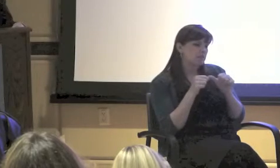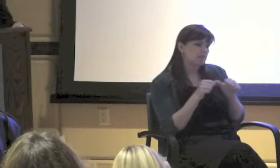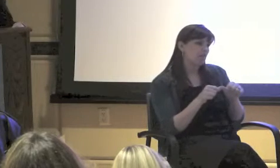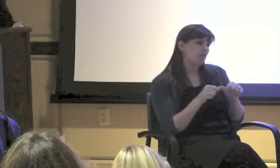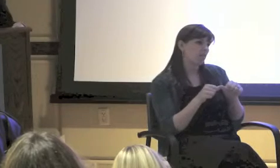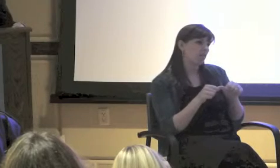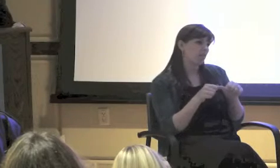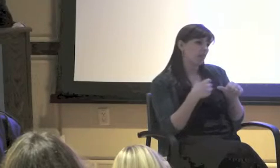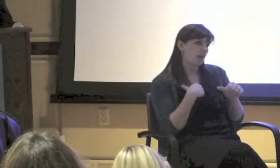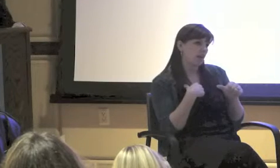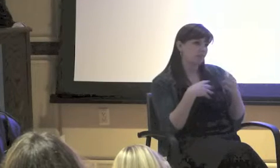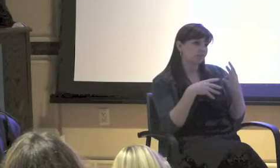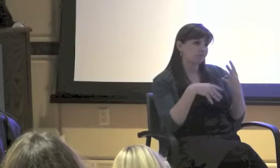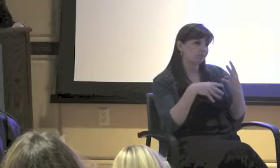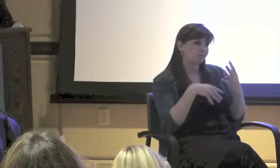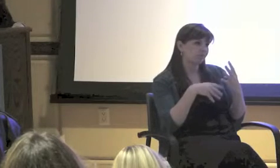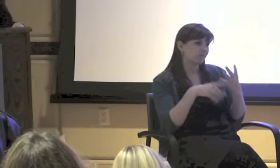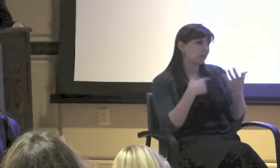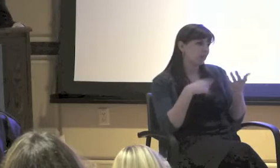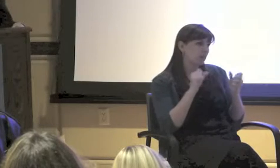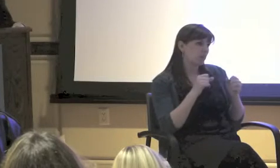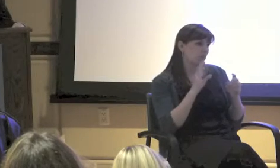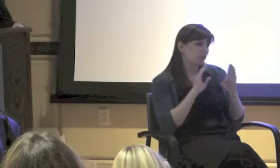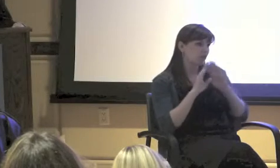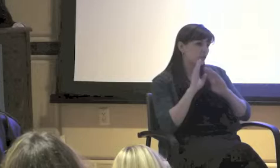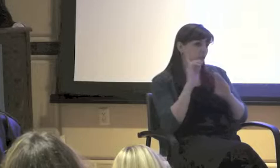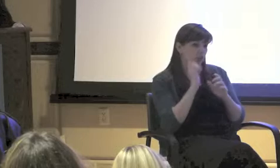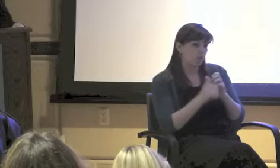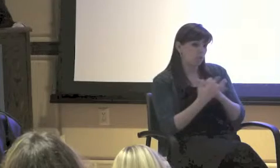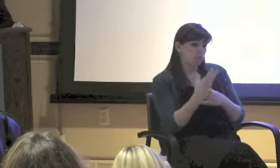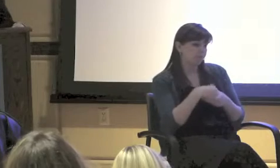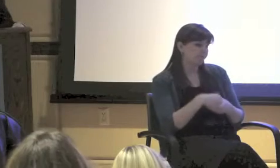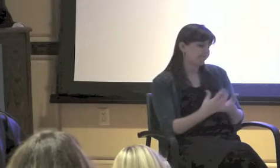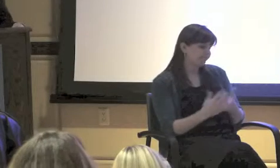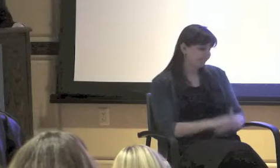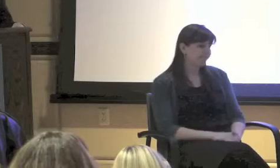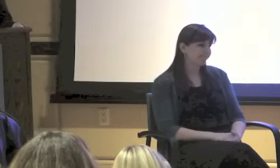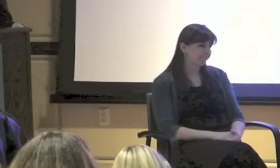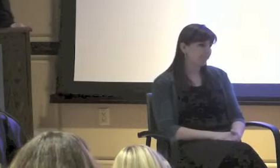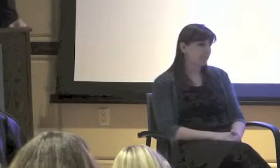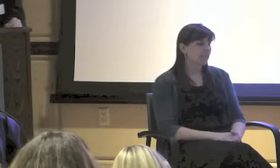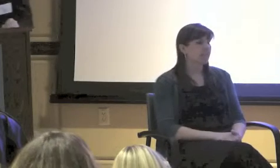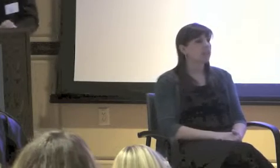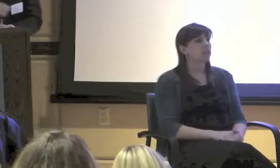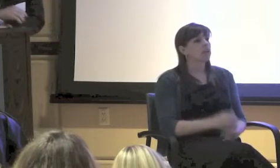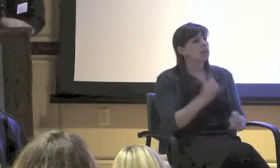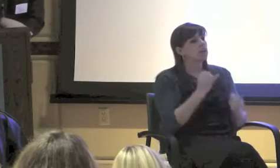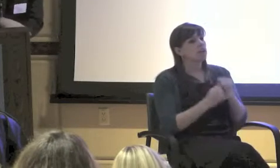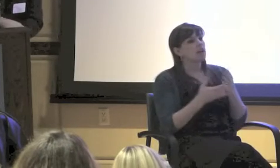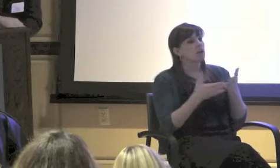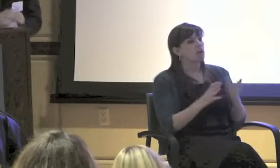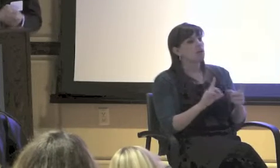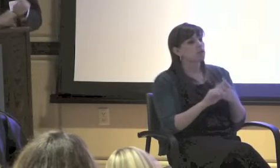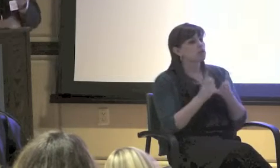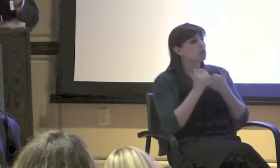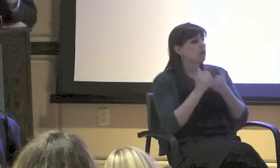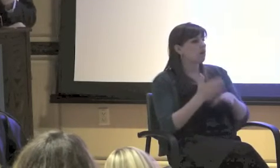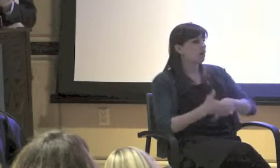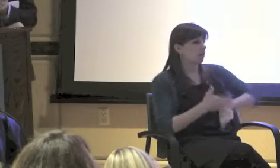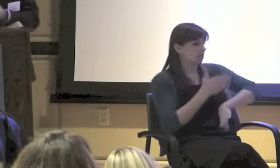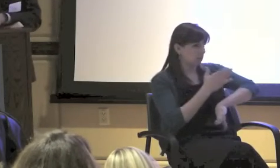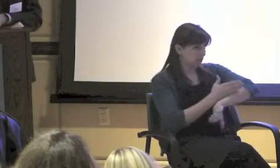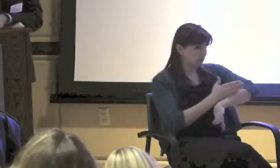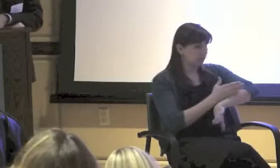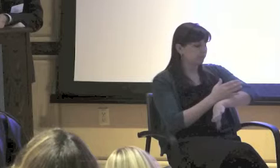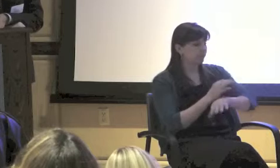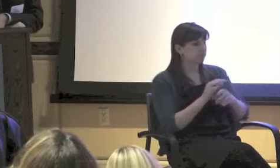problems with leakage, which can be frustrating for everyone. And then the final way to help improve